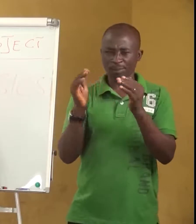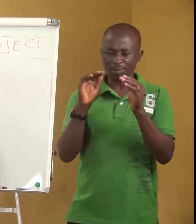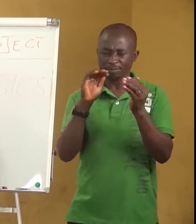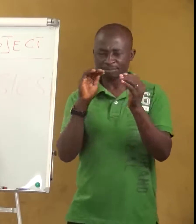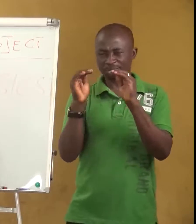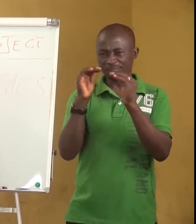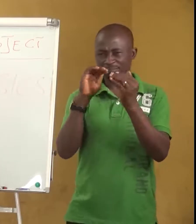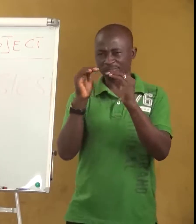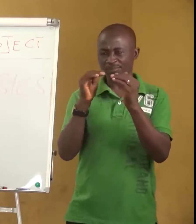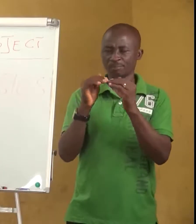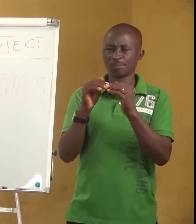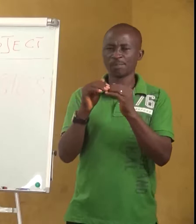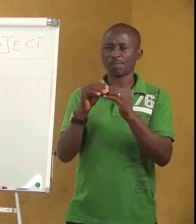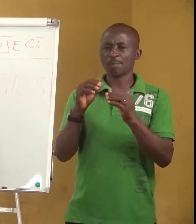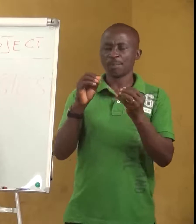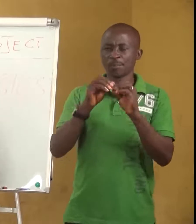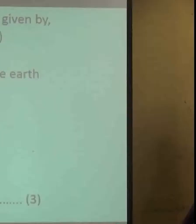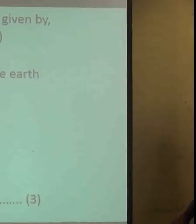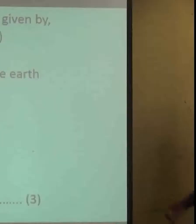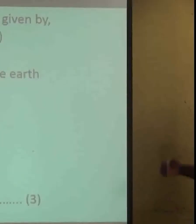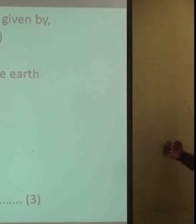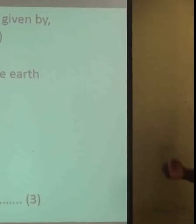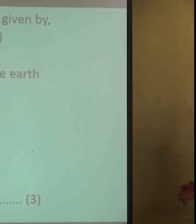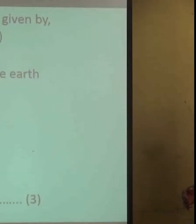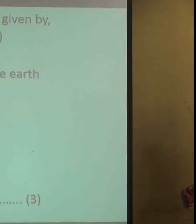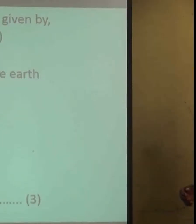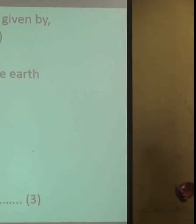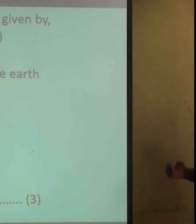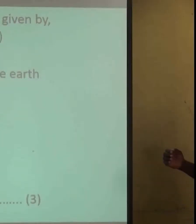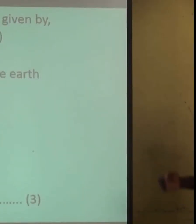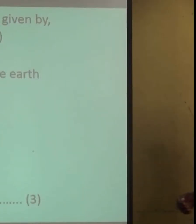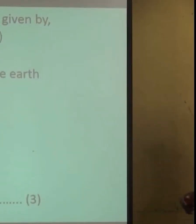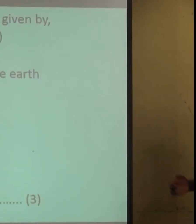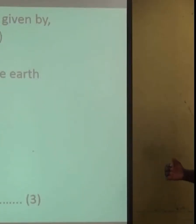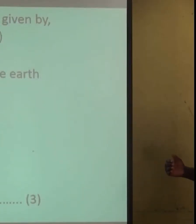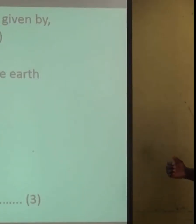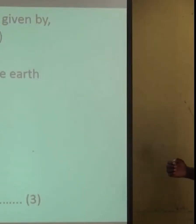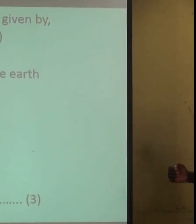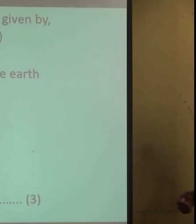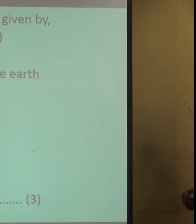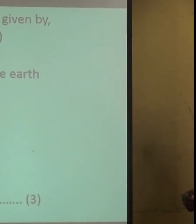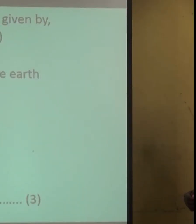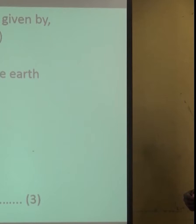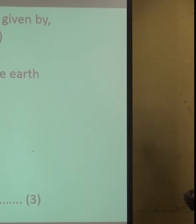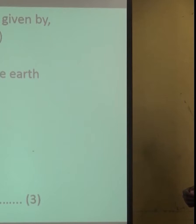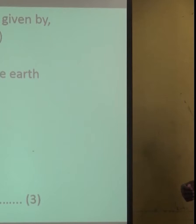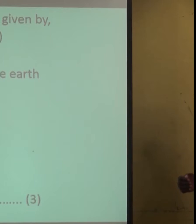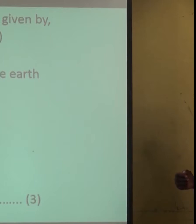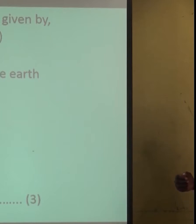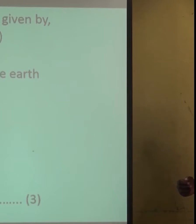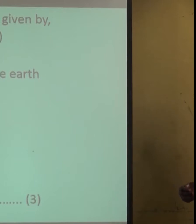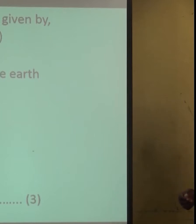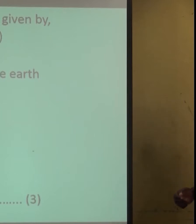1 and equation 2. Now, equating equation 1 and equation 2, we will